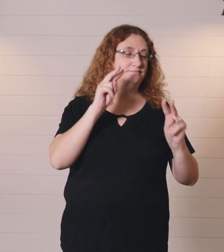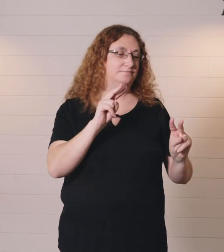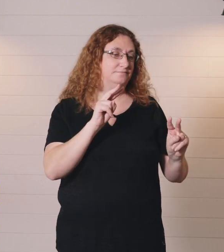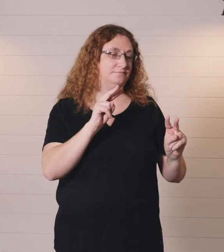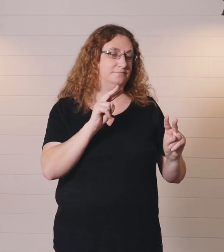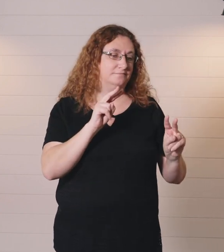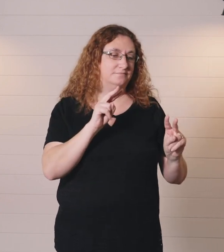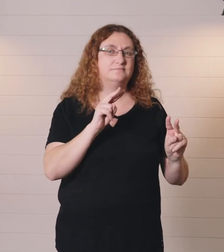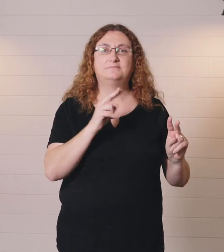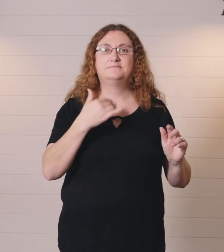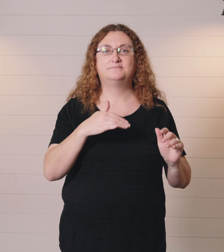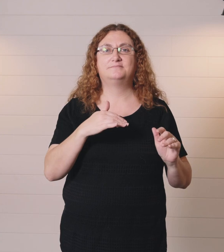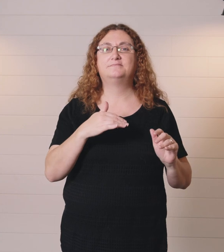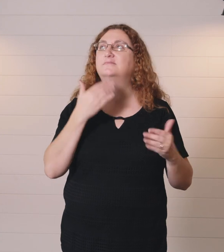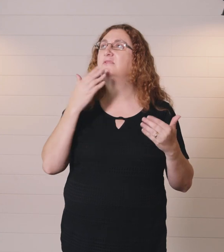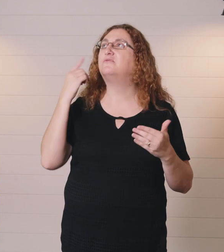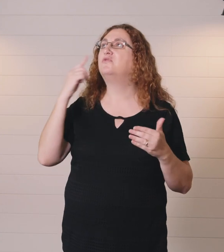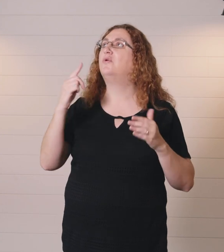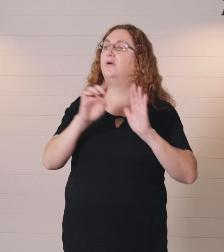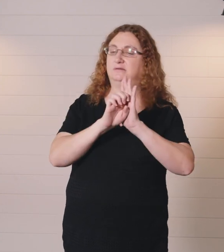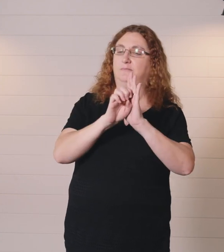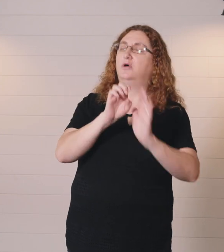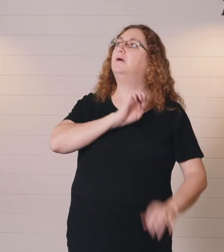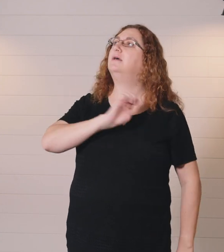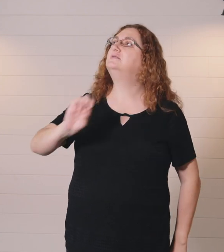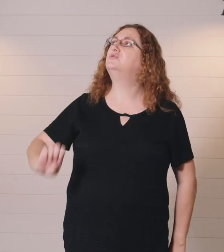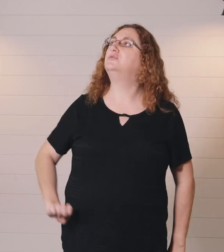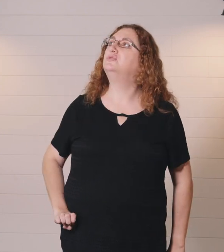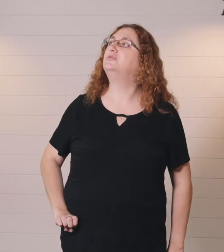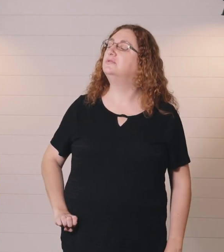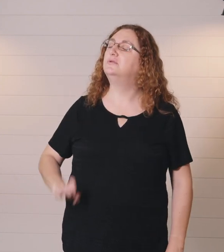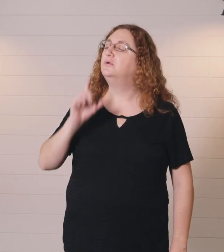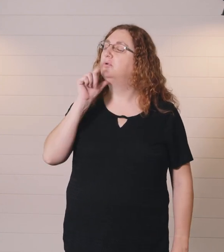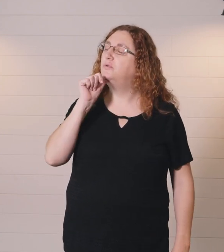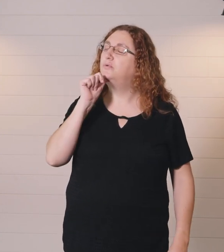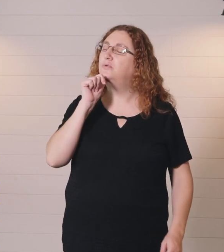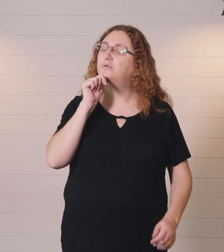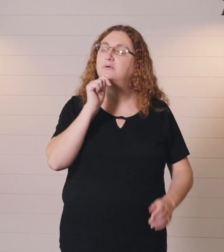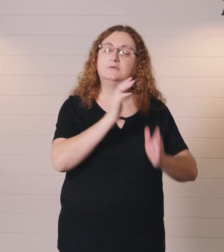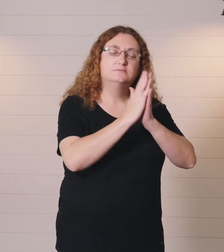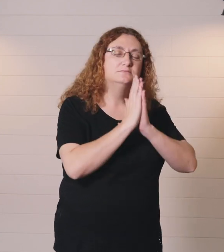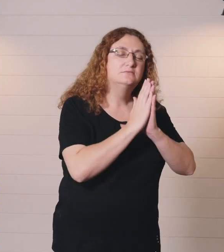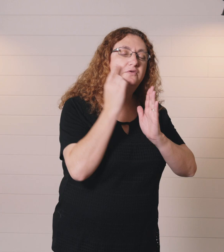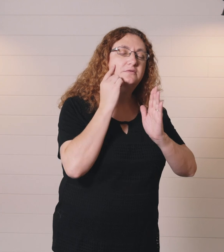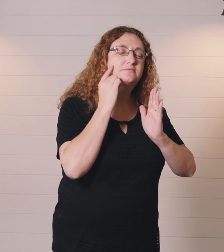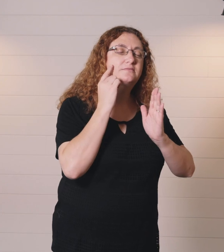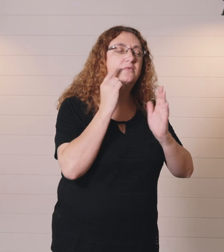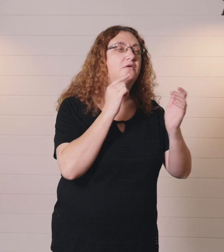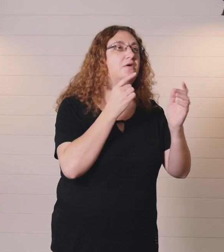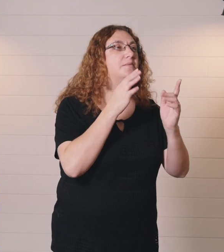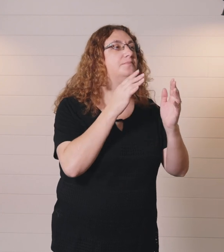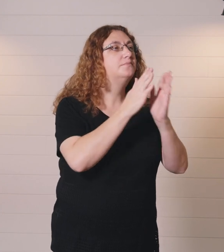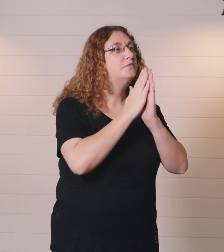Yes, to take the example of a woman like Esther, who pled before the king on behalf of her people, whose